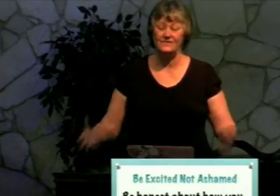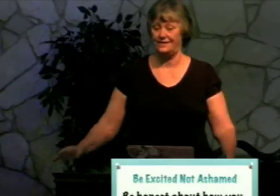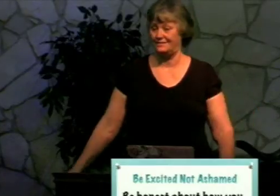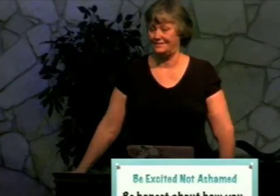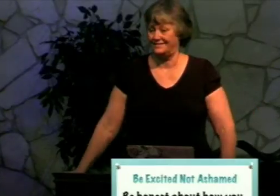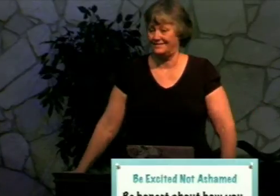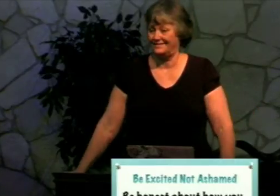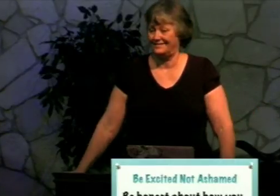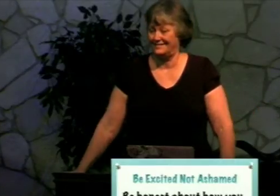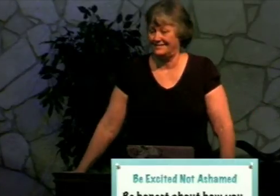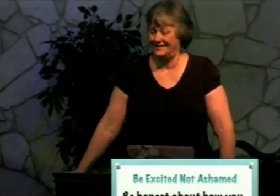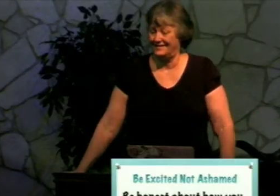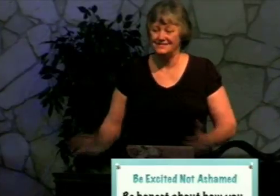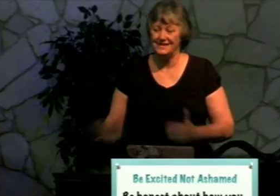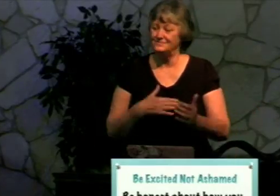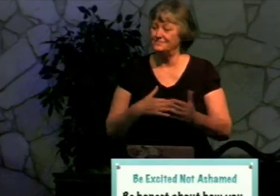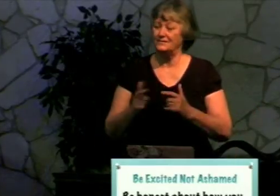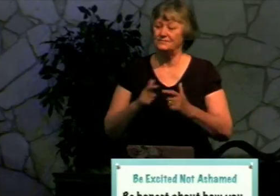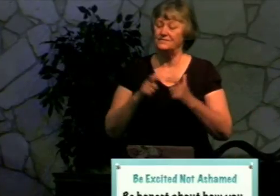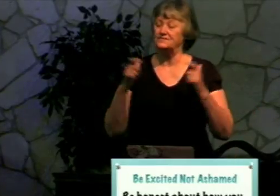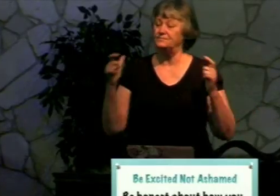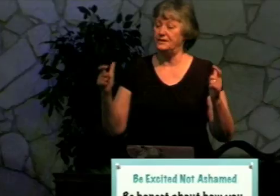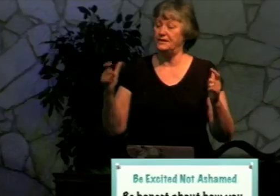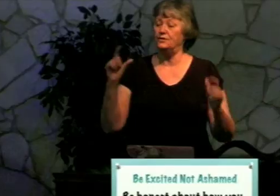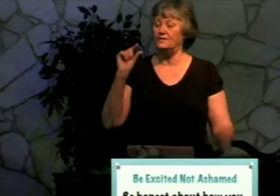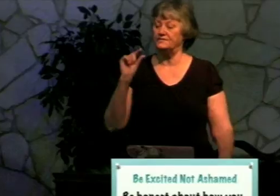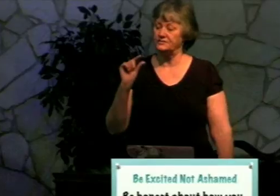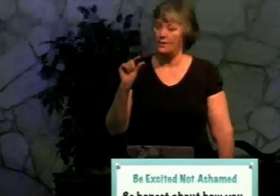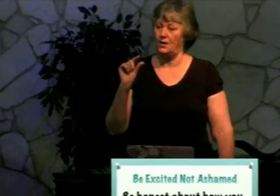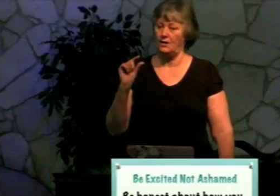giving. Doesn't matter if it's big or if it's small.